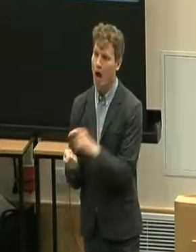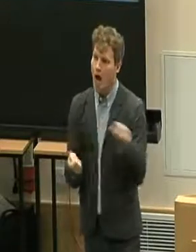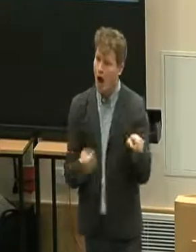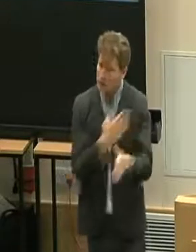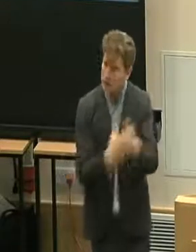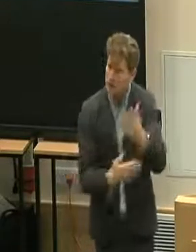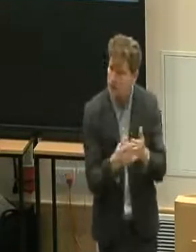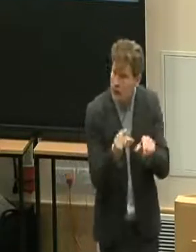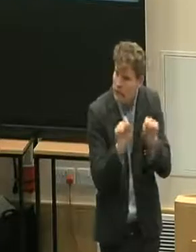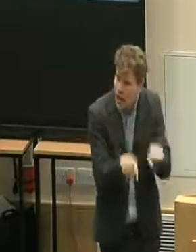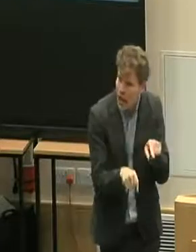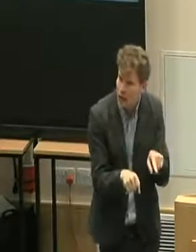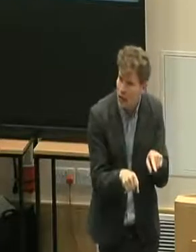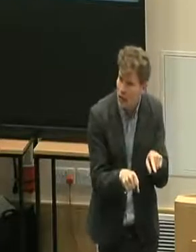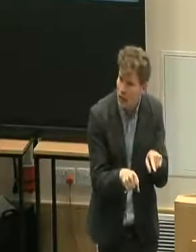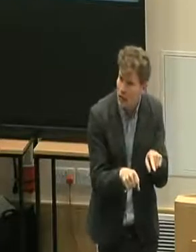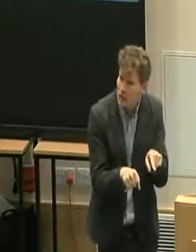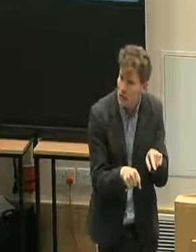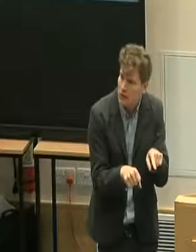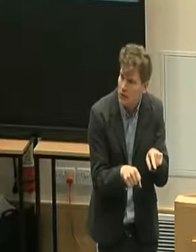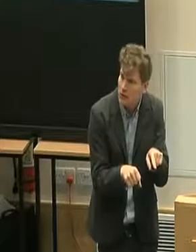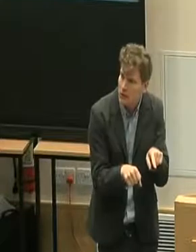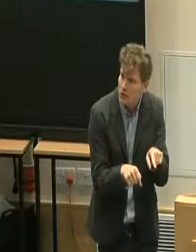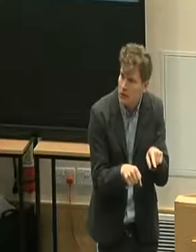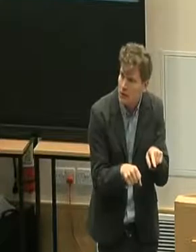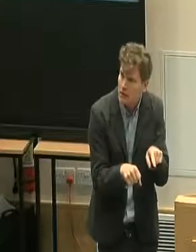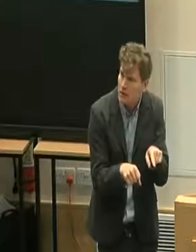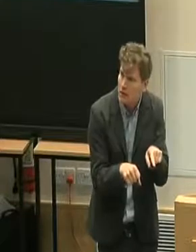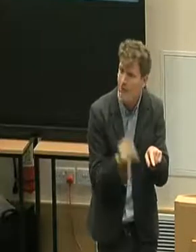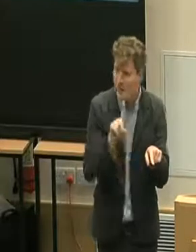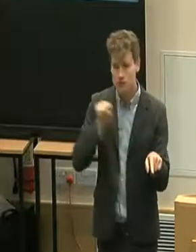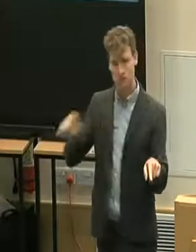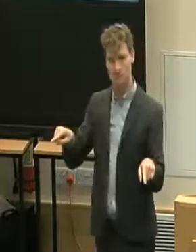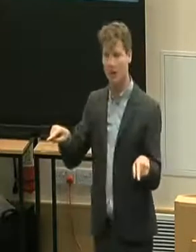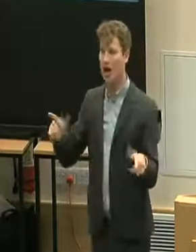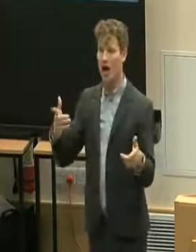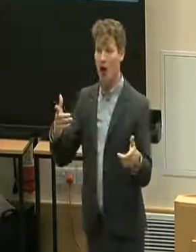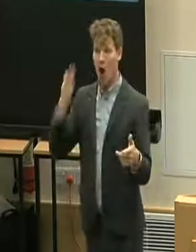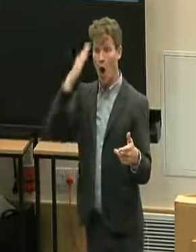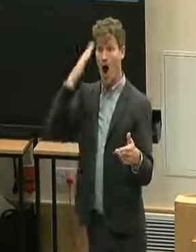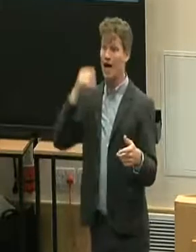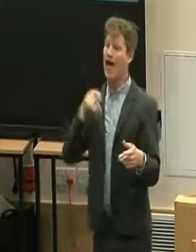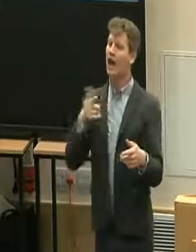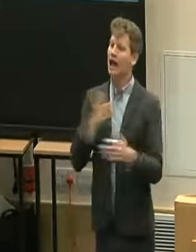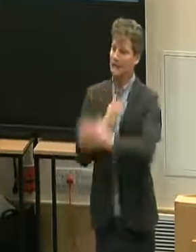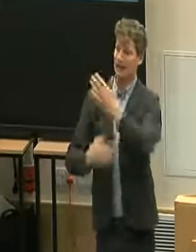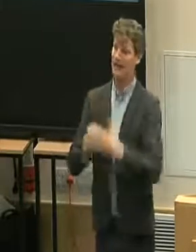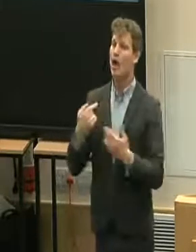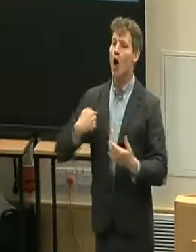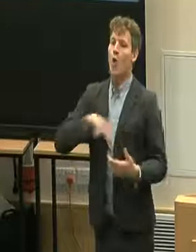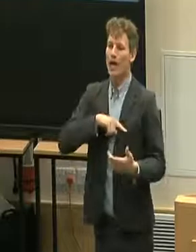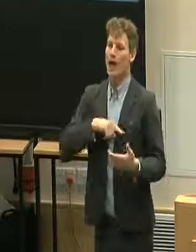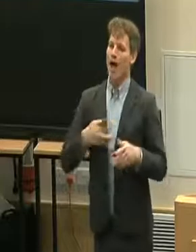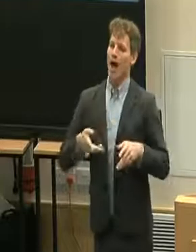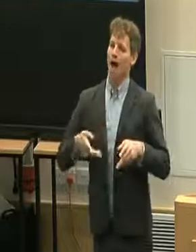occur by the failure to provide assistive technology, by the failure to accommodate buildings, by failures in